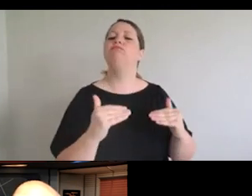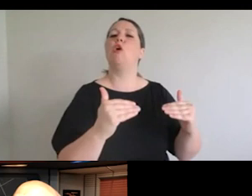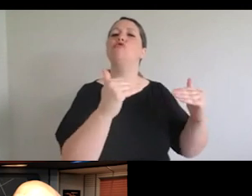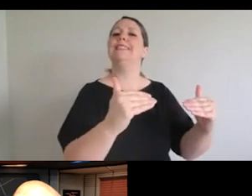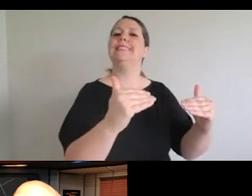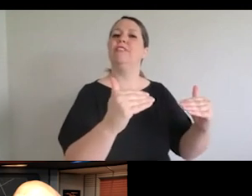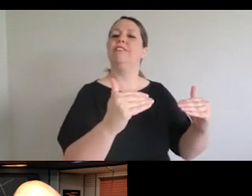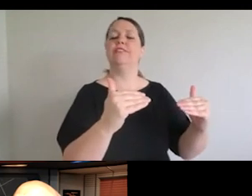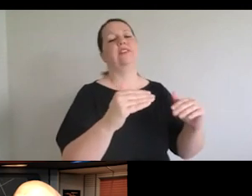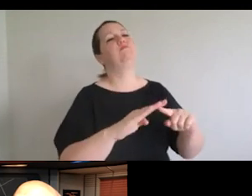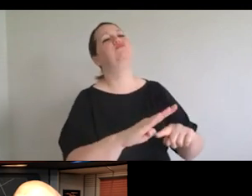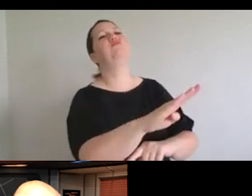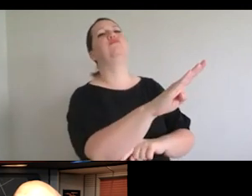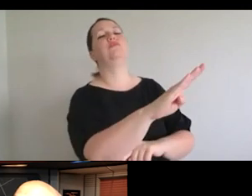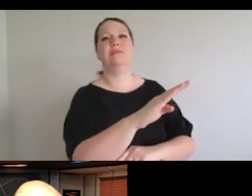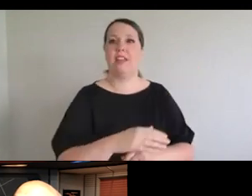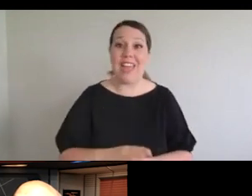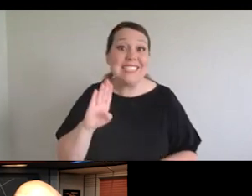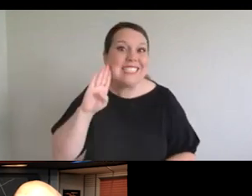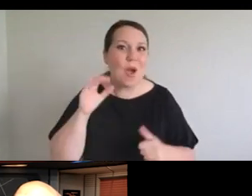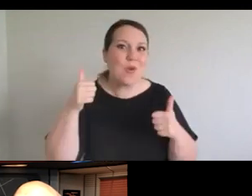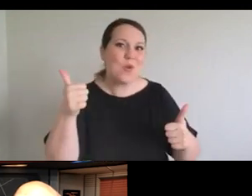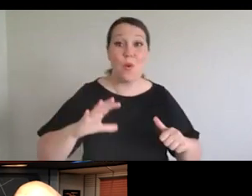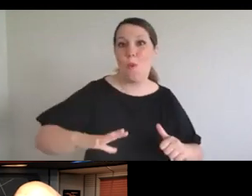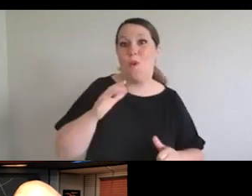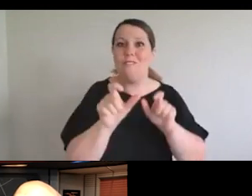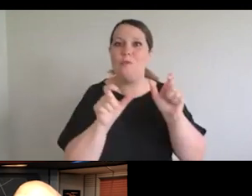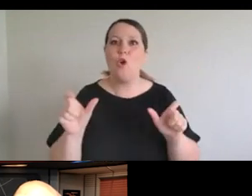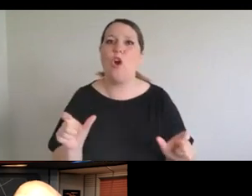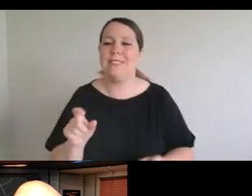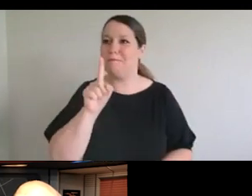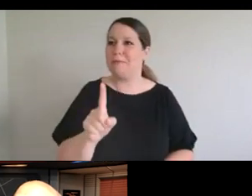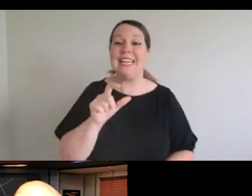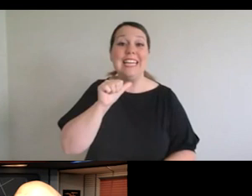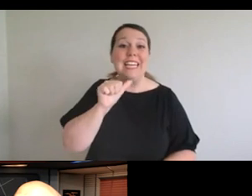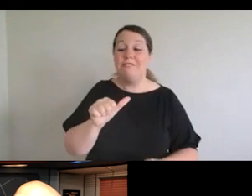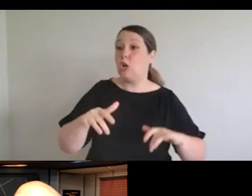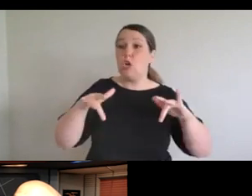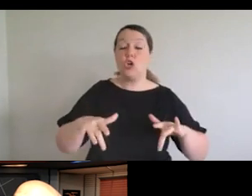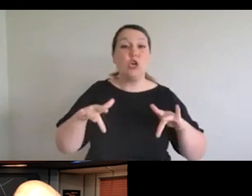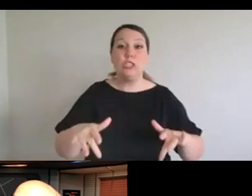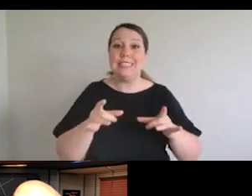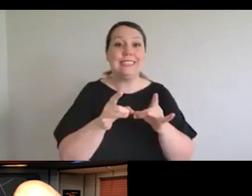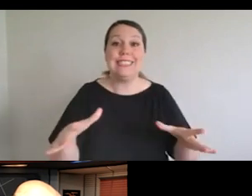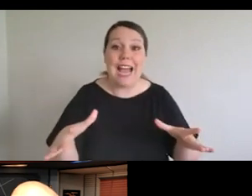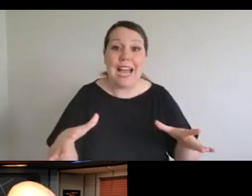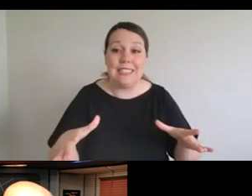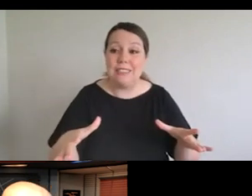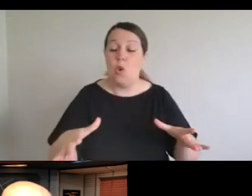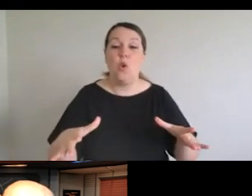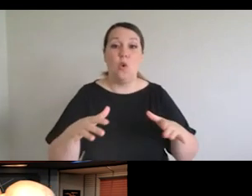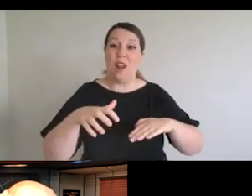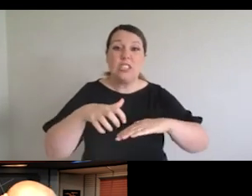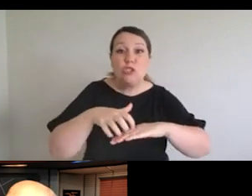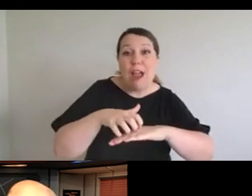but all it means is if you're starting from really slow and very little progress, you don't have to do much